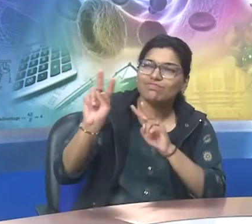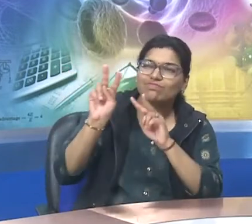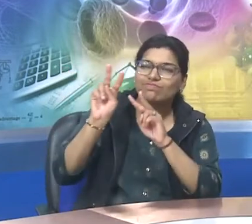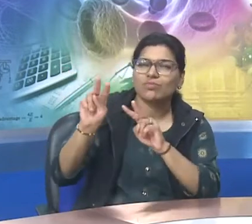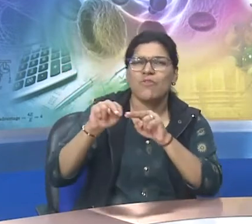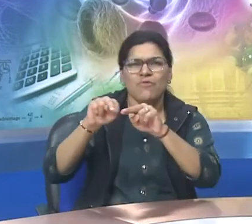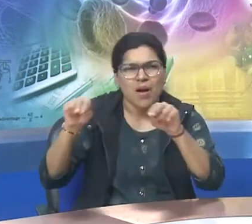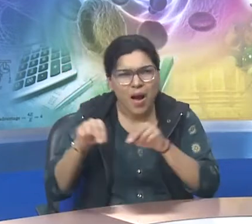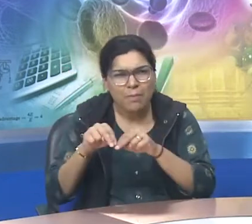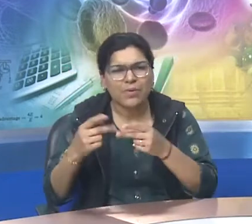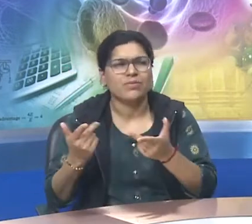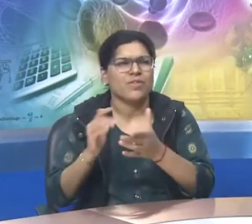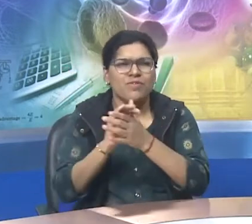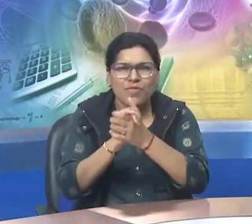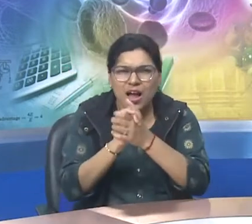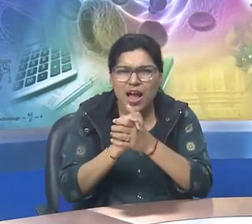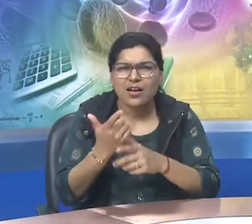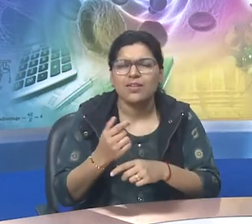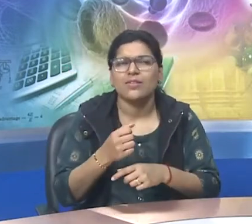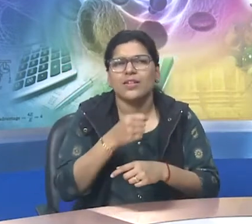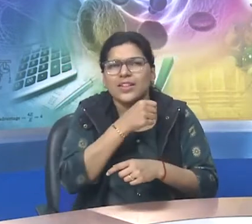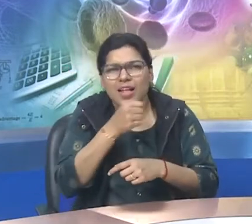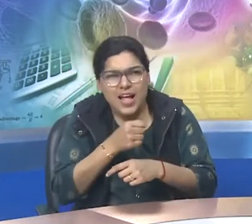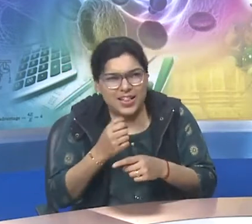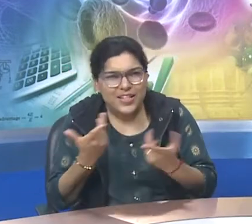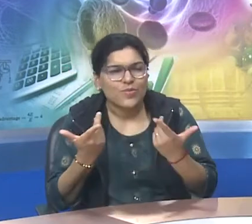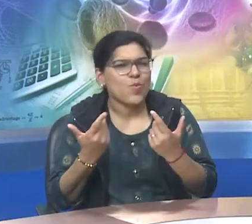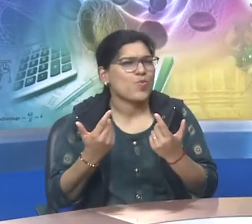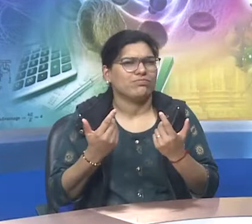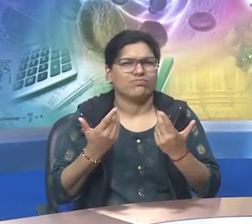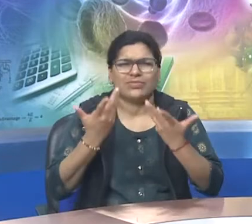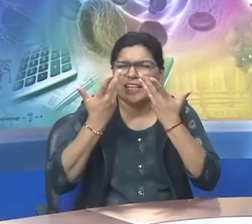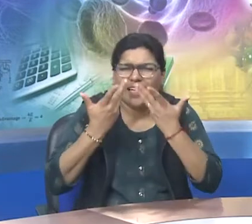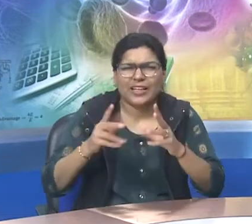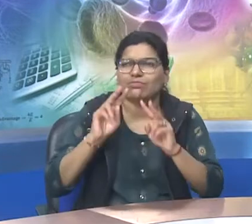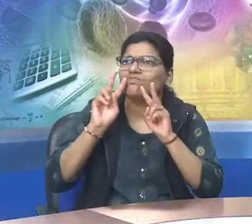the old ancient time, friends.